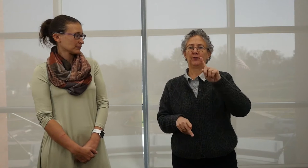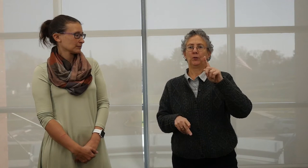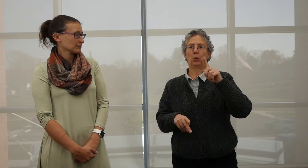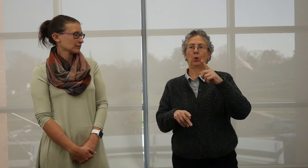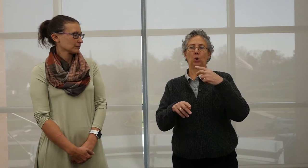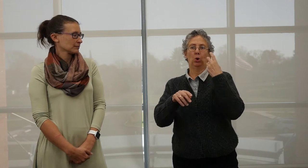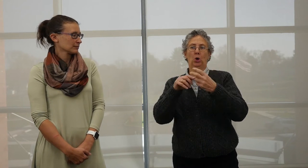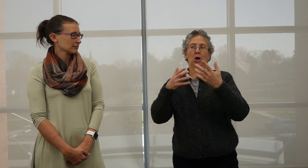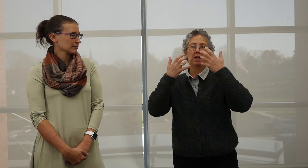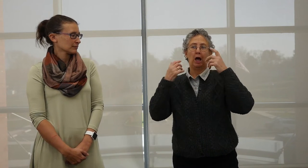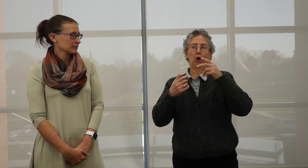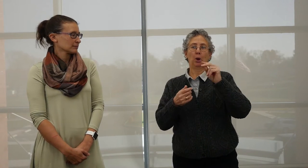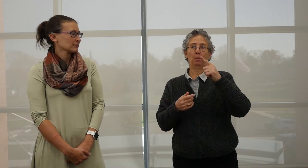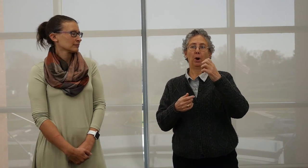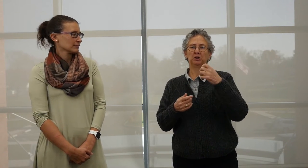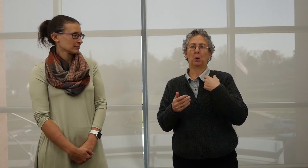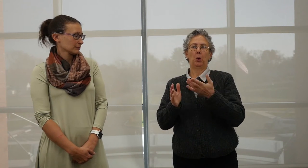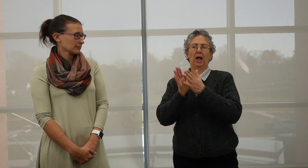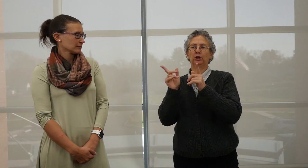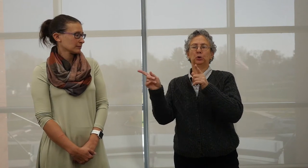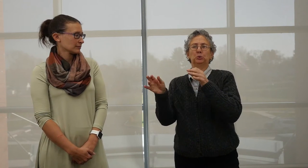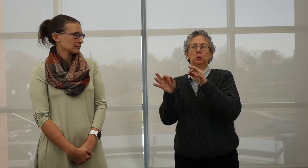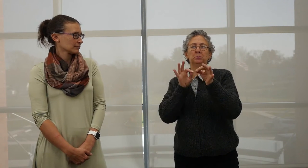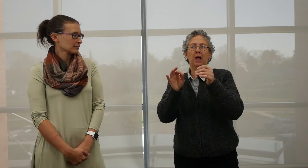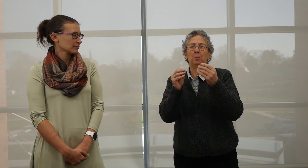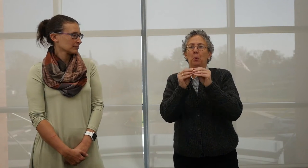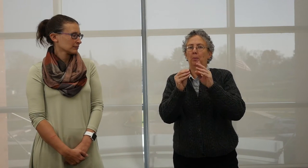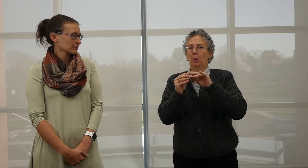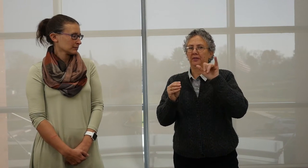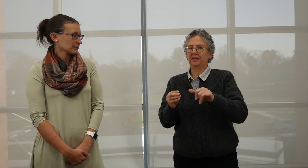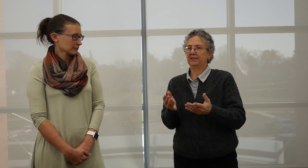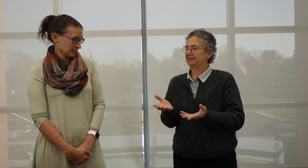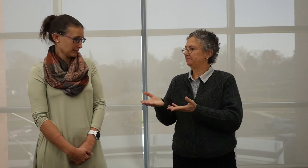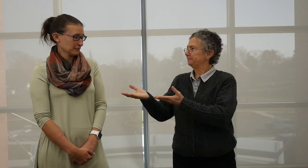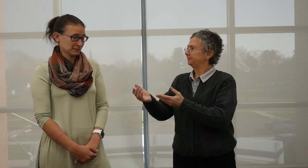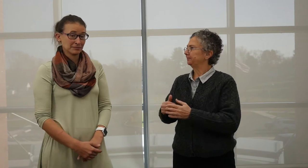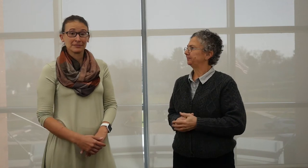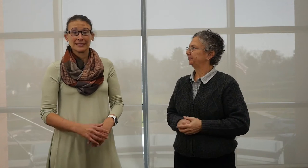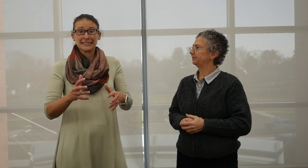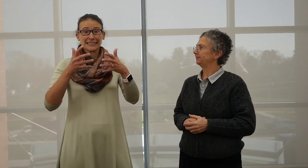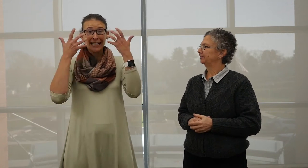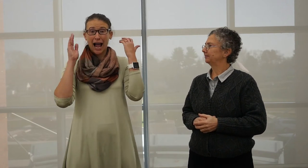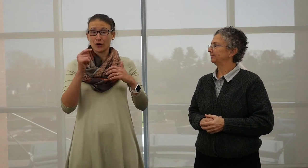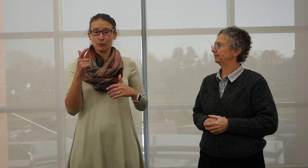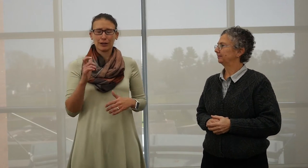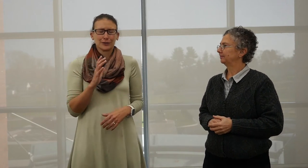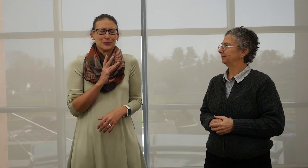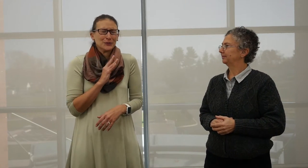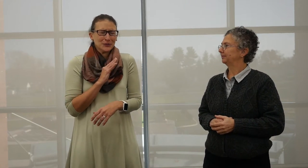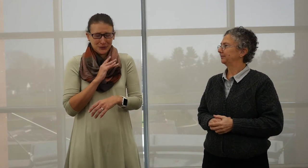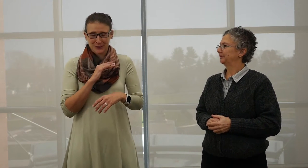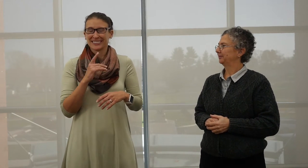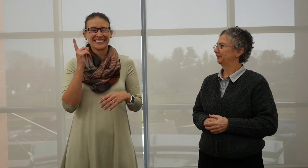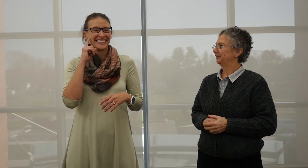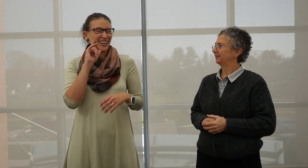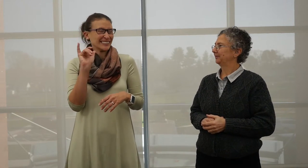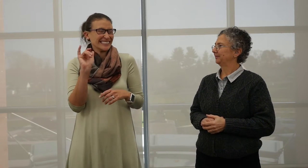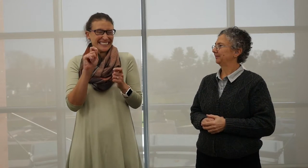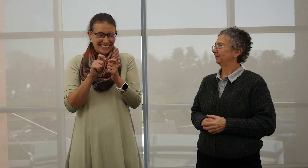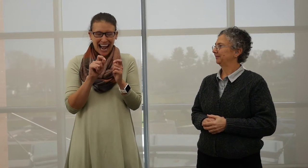co-chairperson for the Tiger Plunge. So I'm going to ask Alyssa to talk a little bit about that event. It's going to be really cool. It